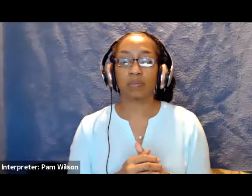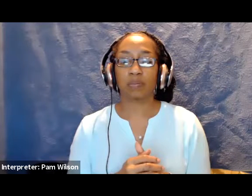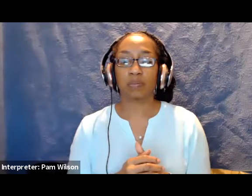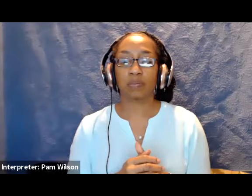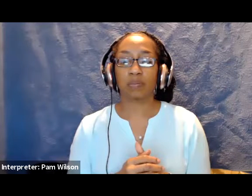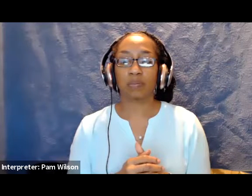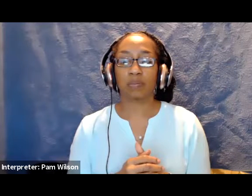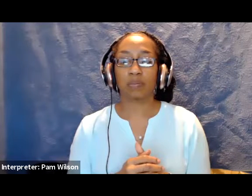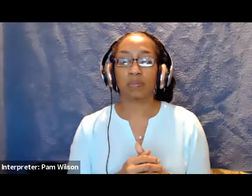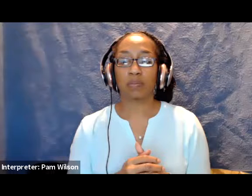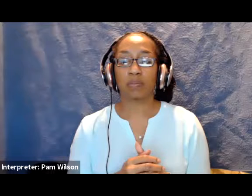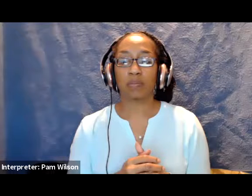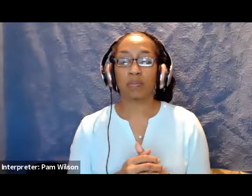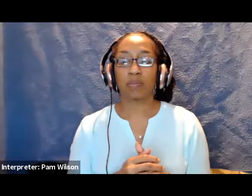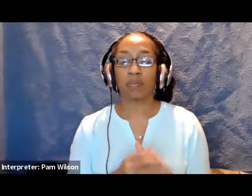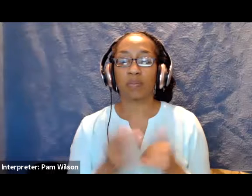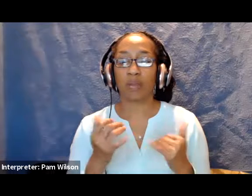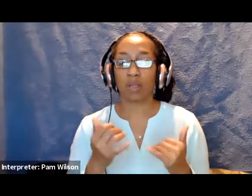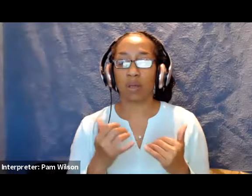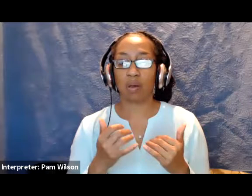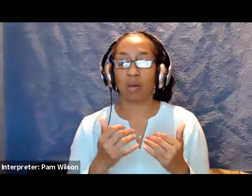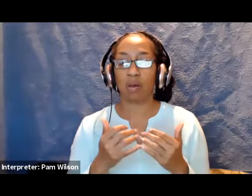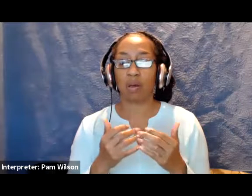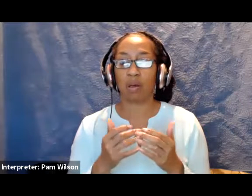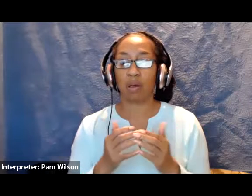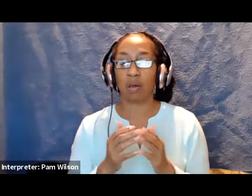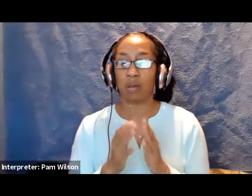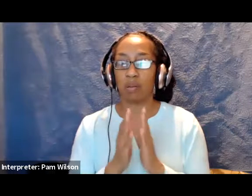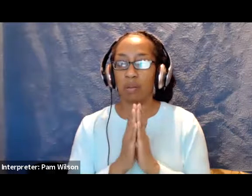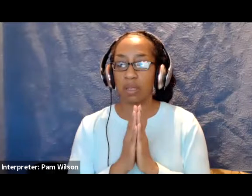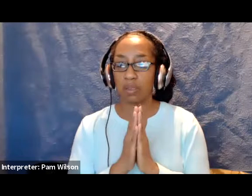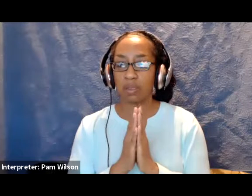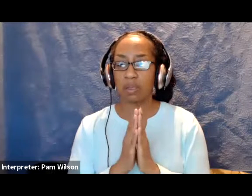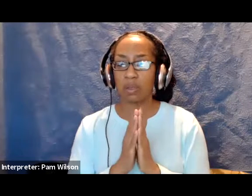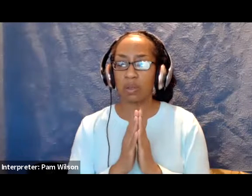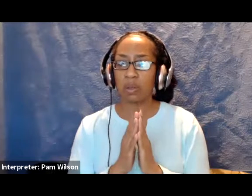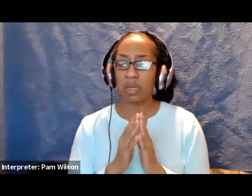again, I'm asking you what percentage of the information was new to you?